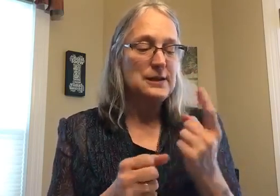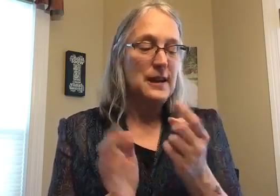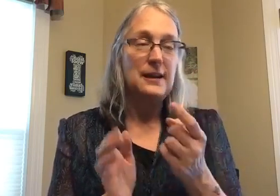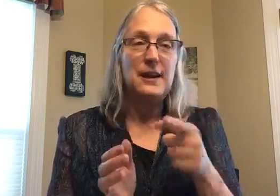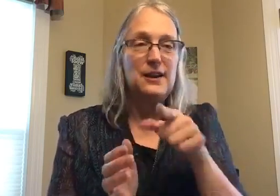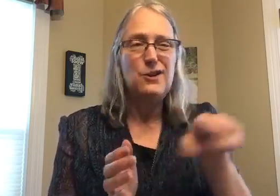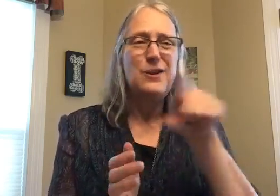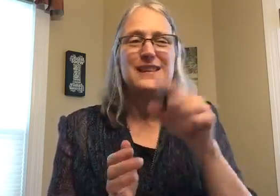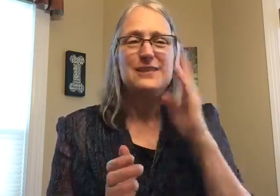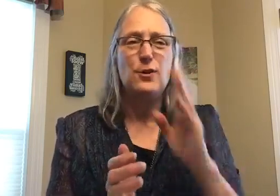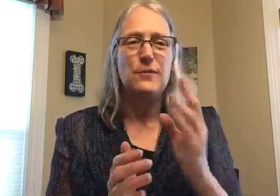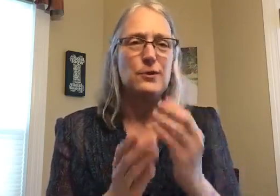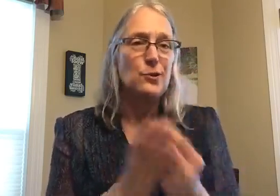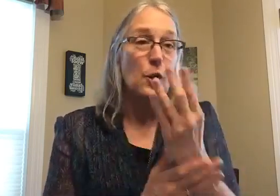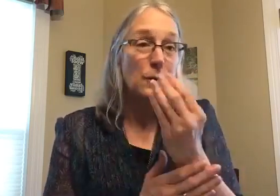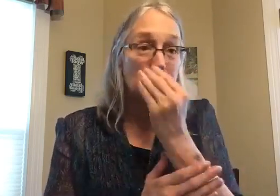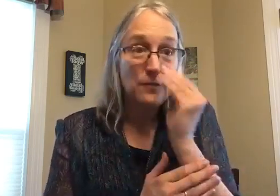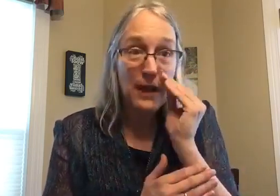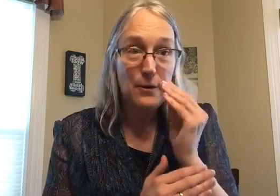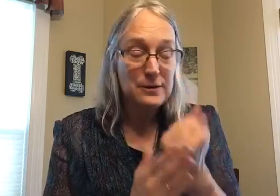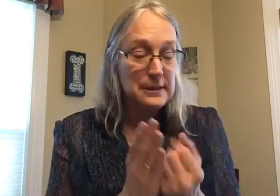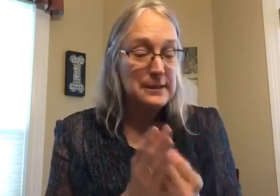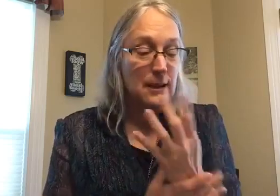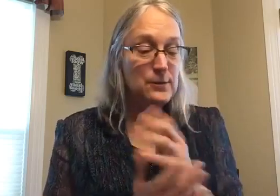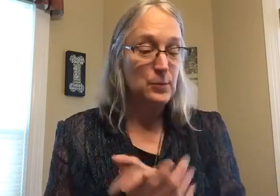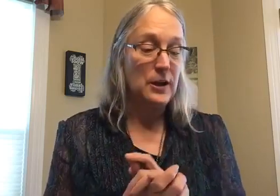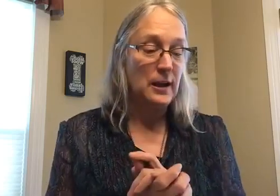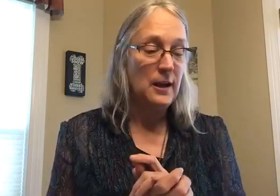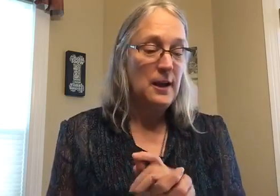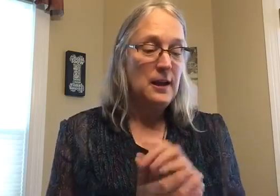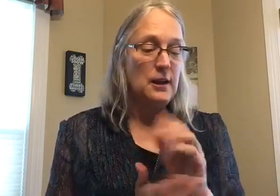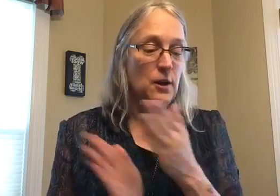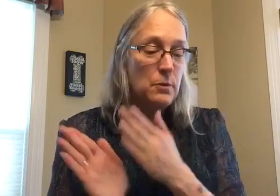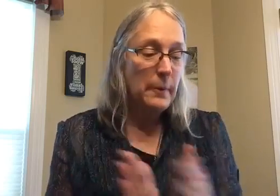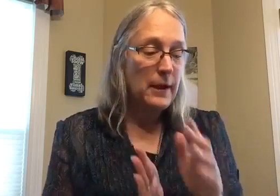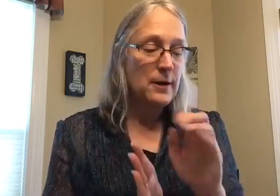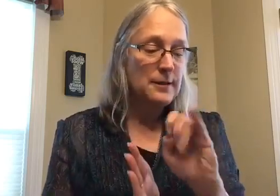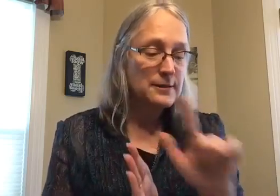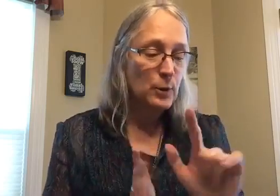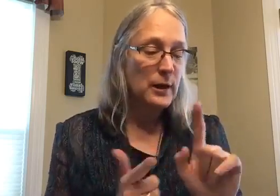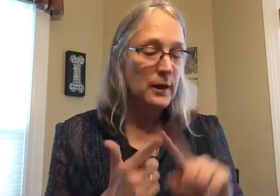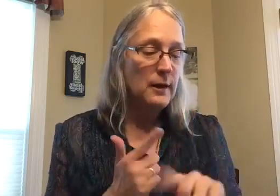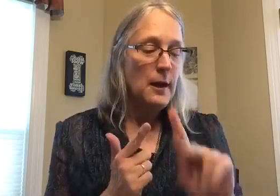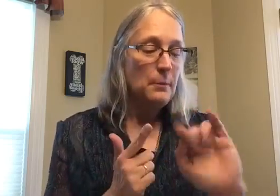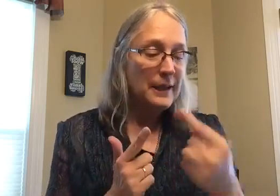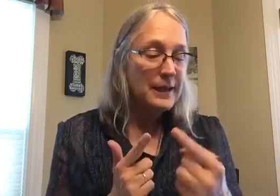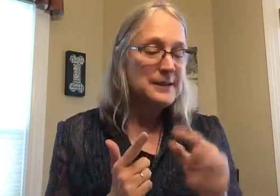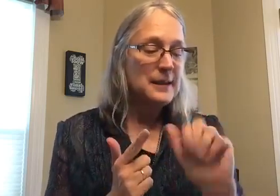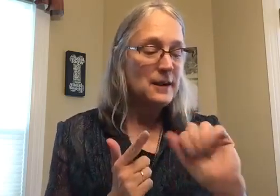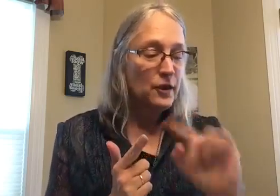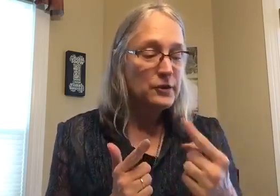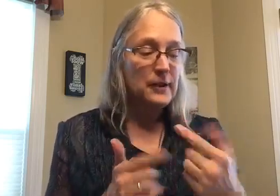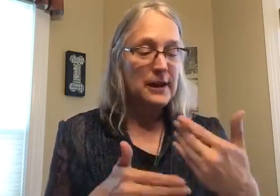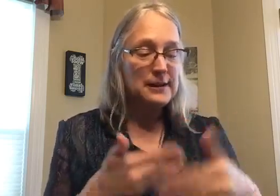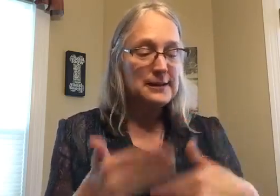understand, and you guys know if you're growing your flowers, it's now spring, you know, preparing the soil, planting, cultivating,